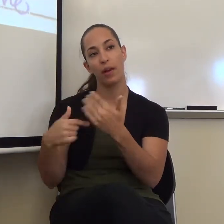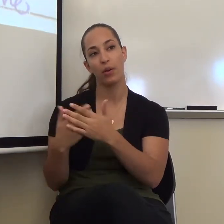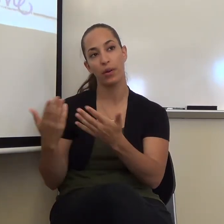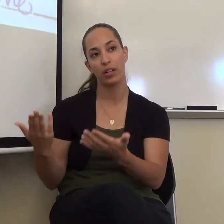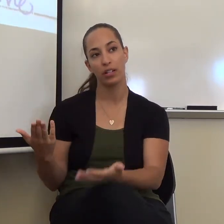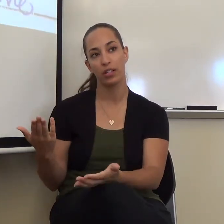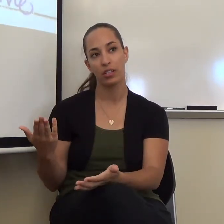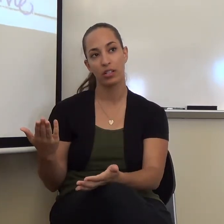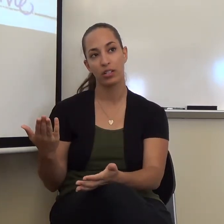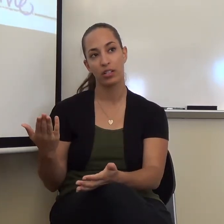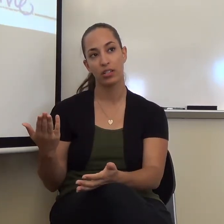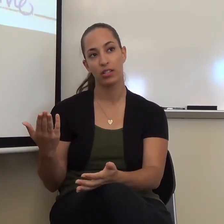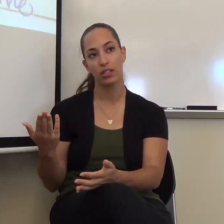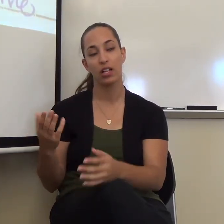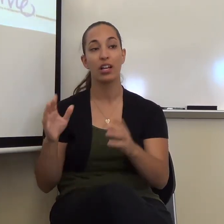as opposed to the second